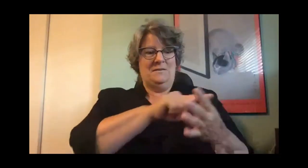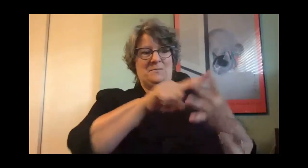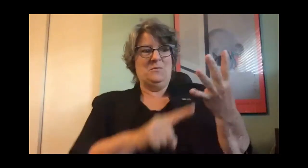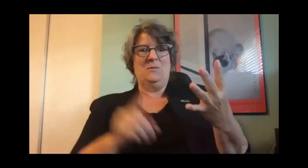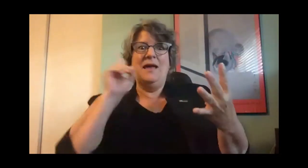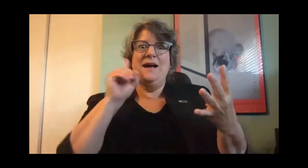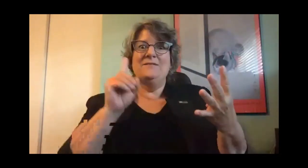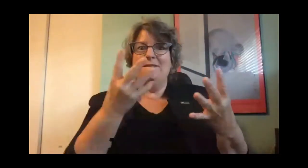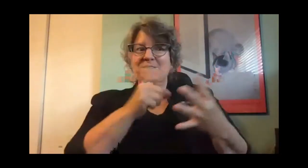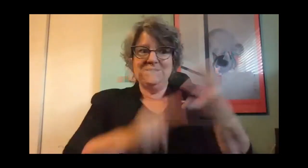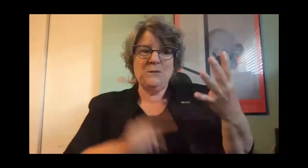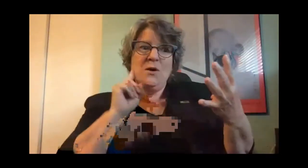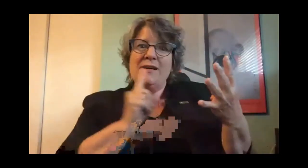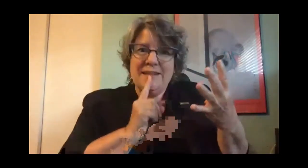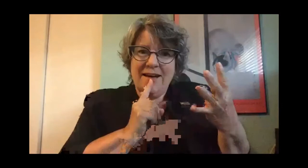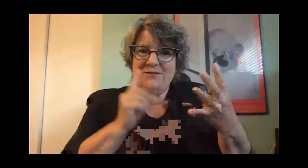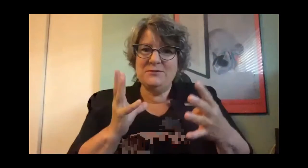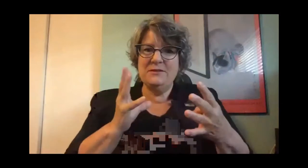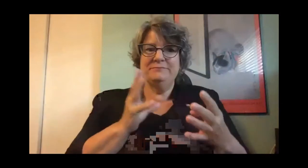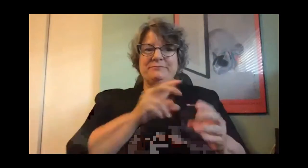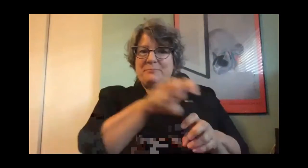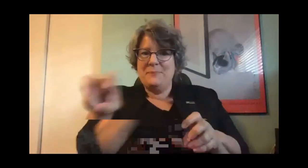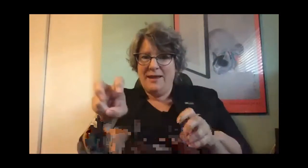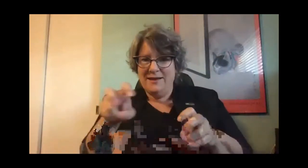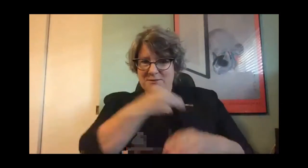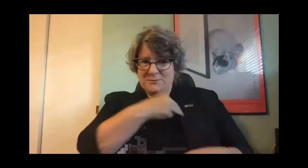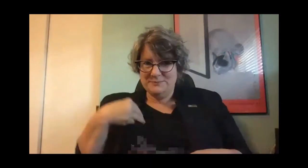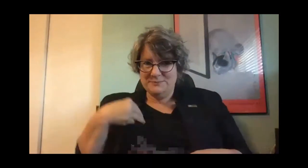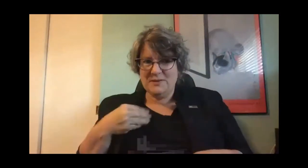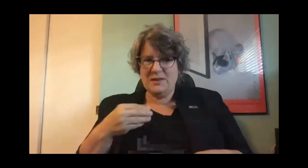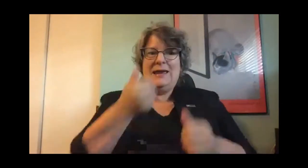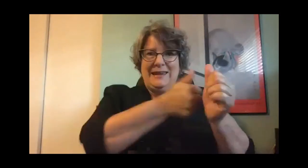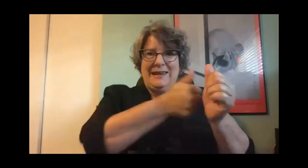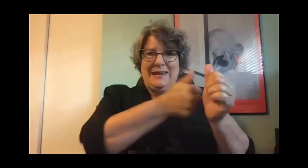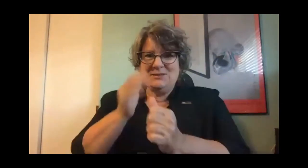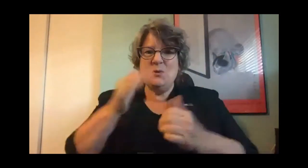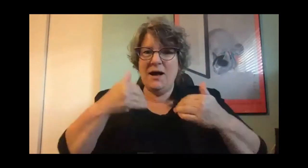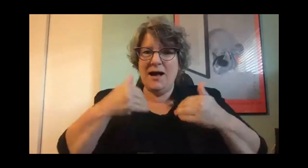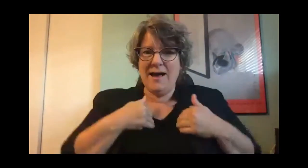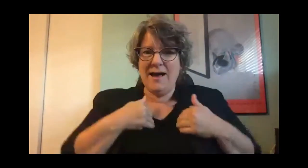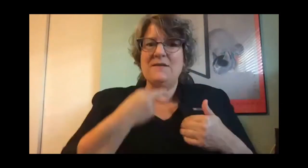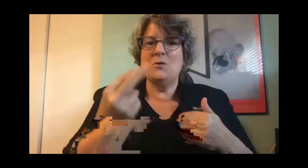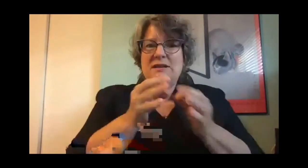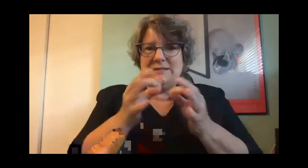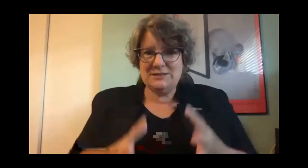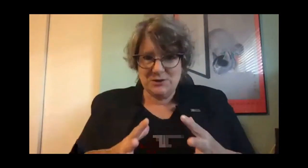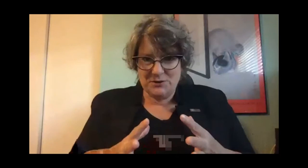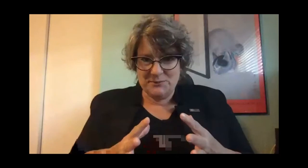now, and we have 4 deaf panelists from China. Each one of them will have a